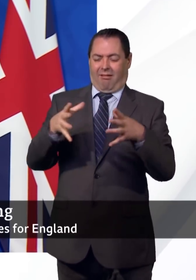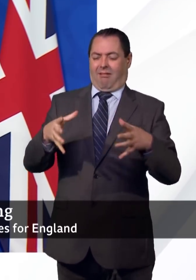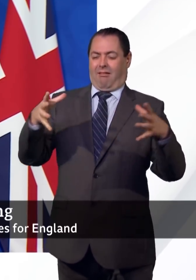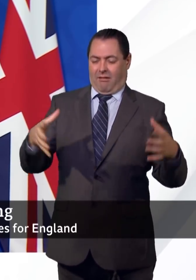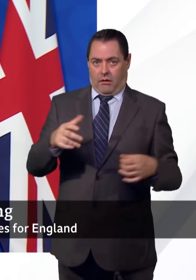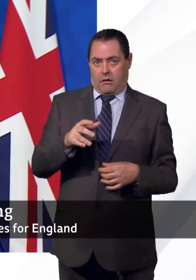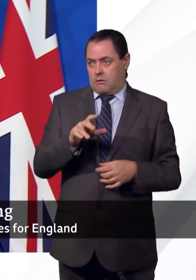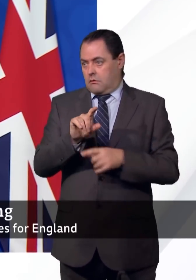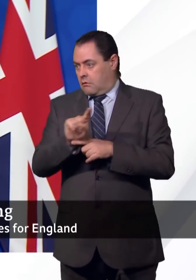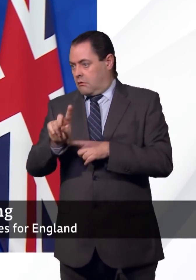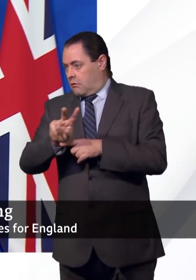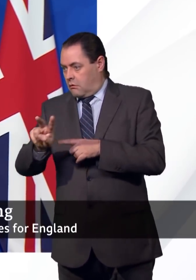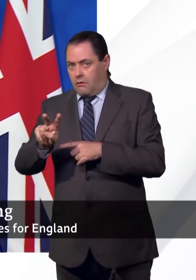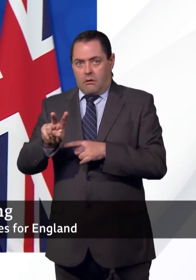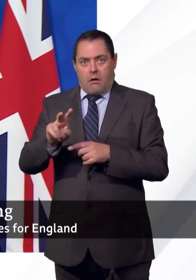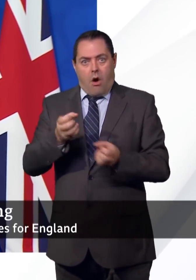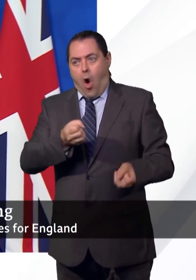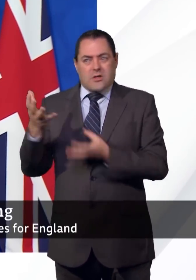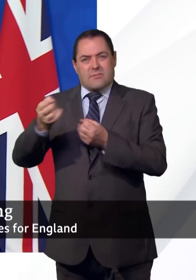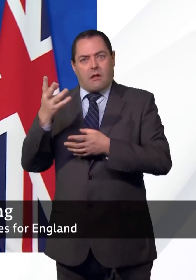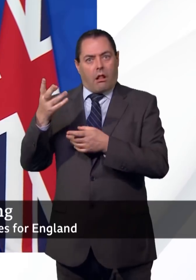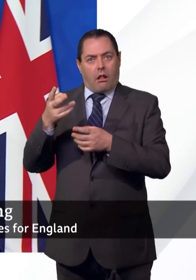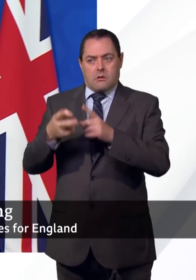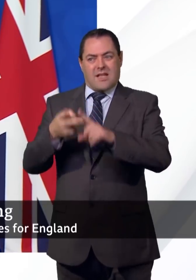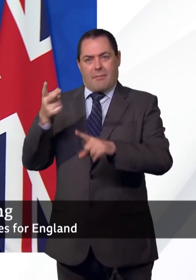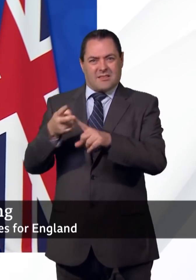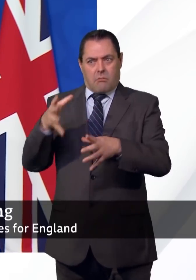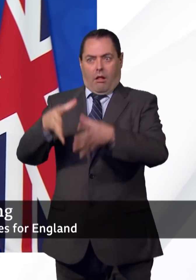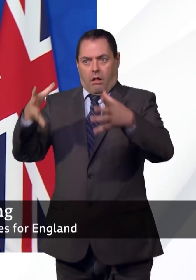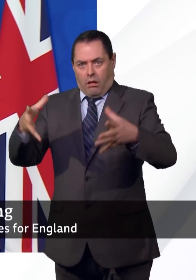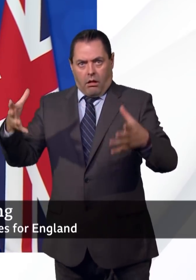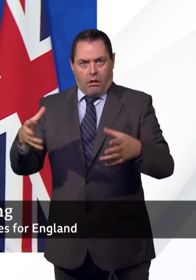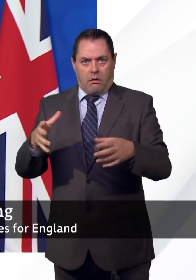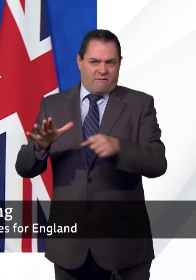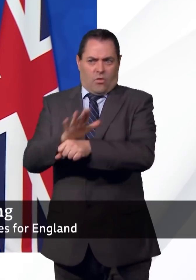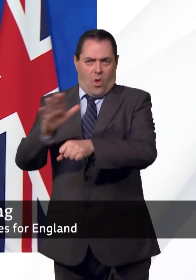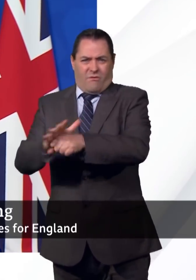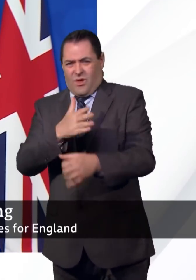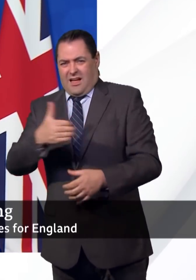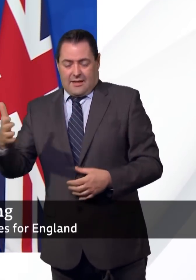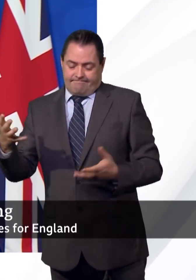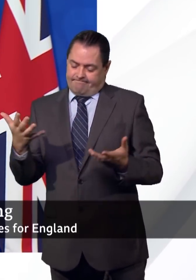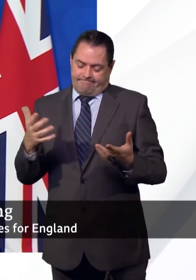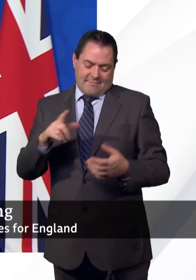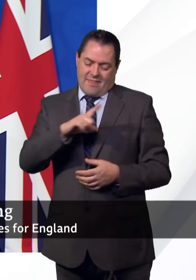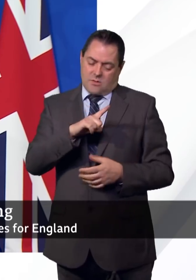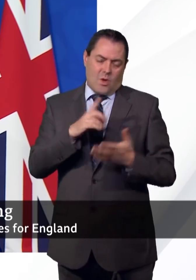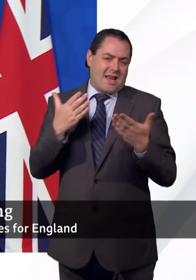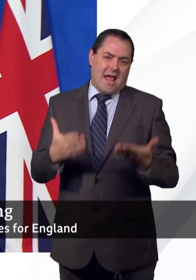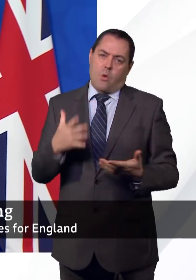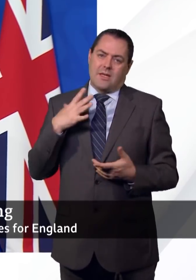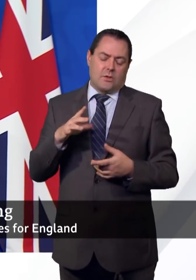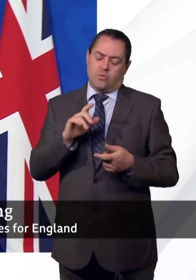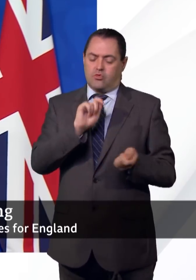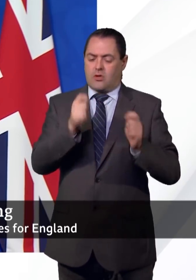therefore, sadly, in deaths. And that's why it's now the proportionate and the responsible thing to move to